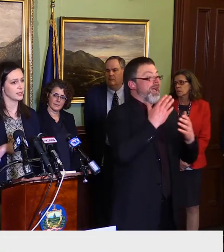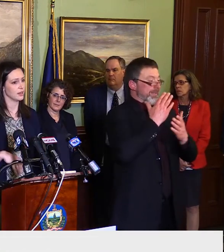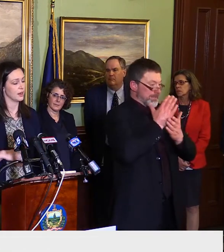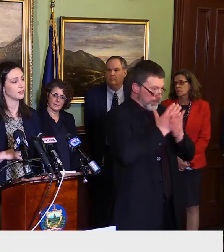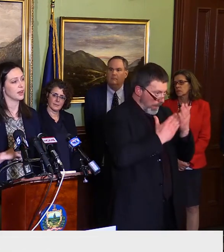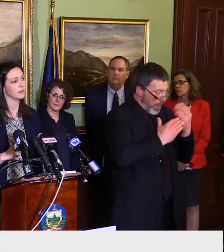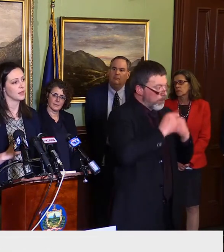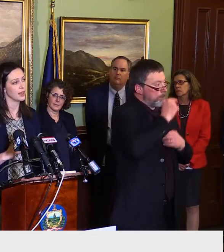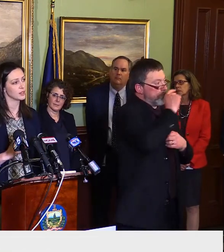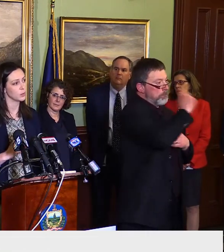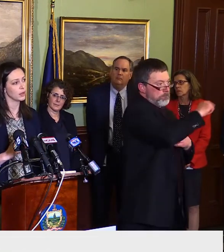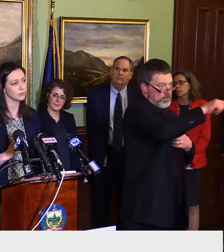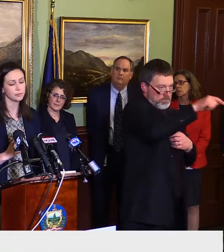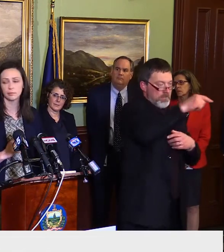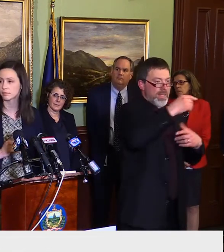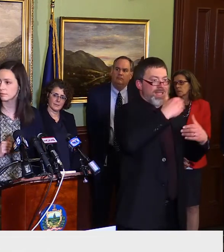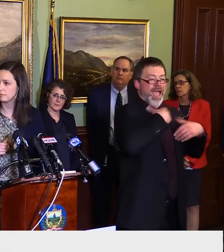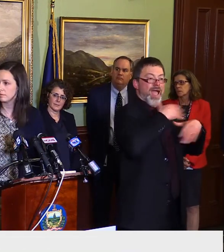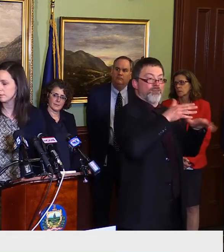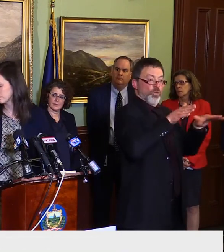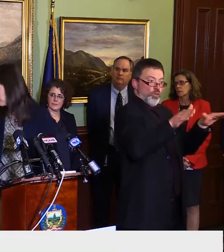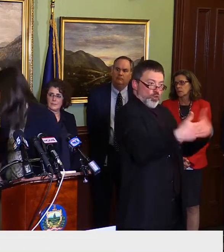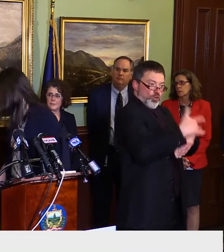are sites identified for that as well.